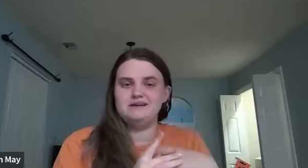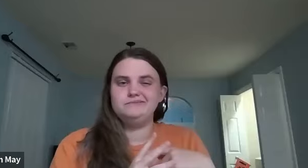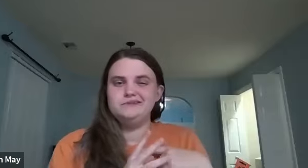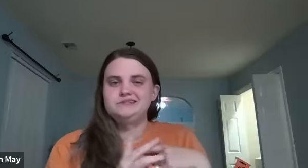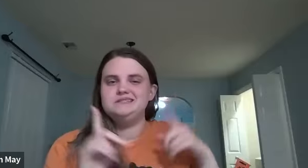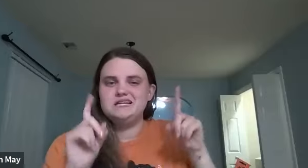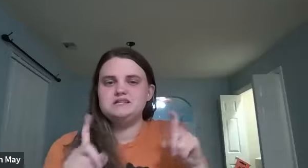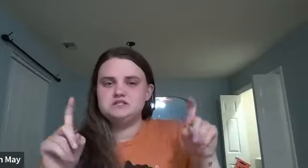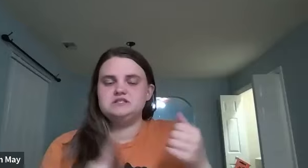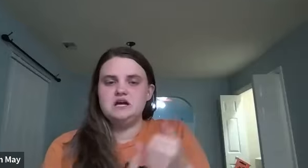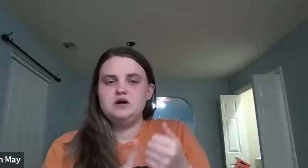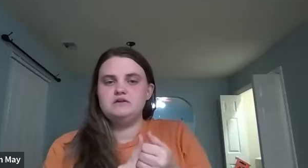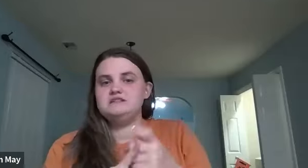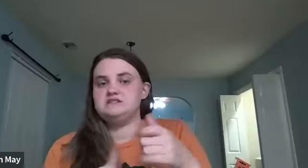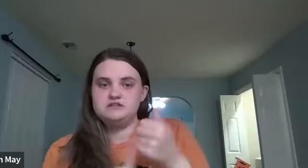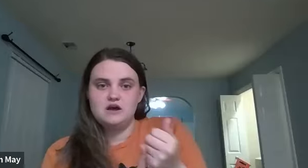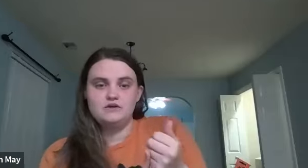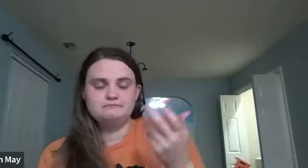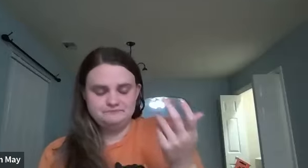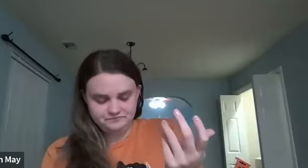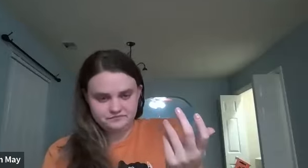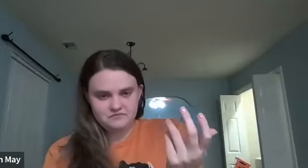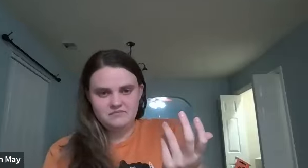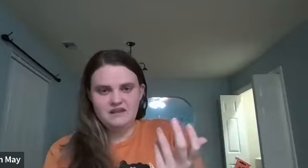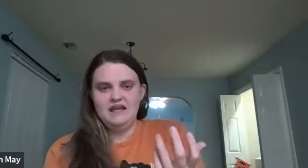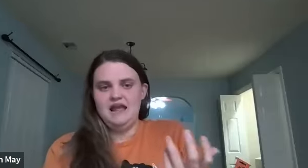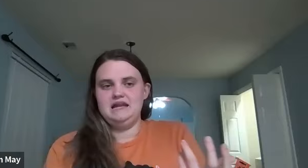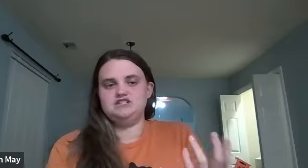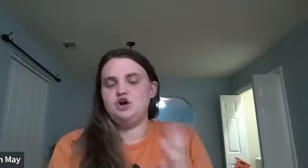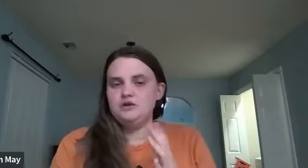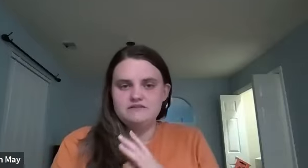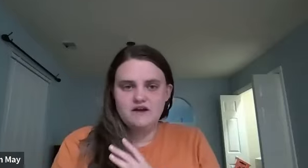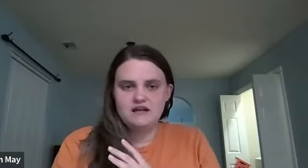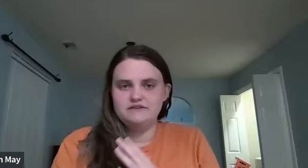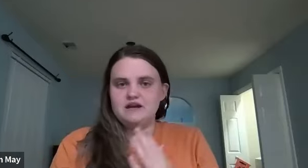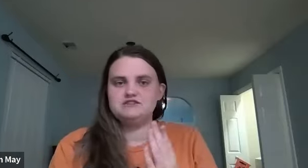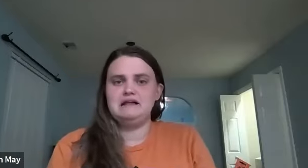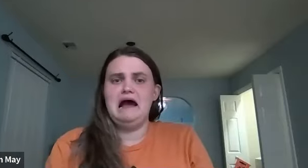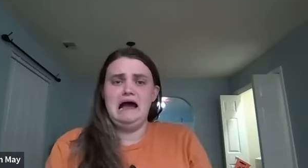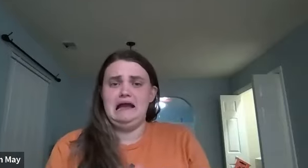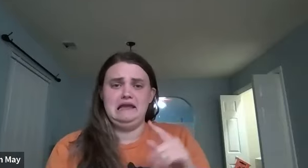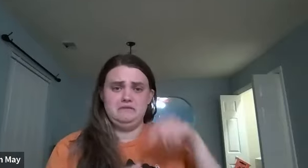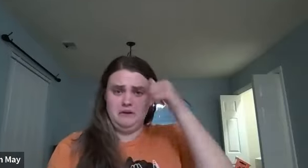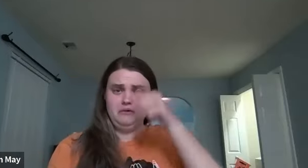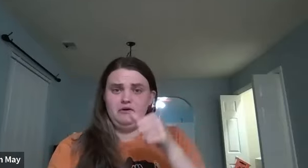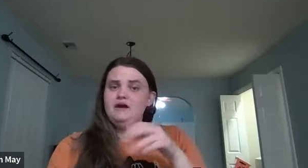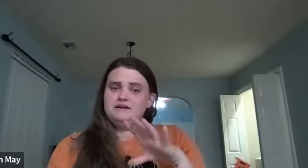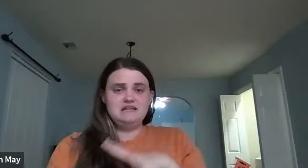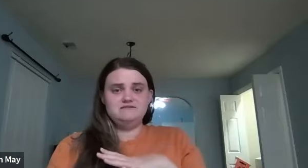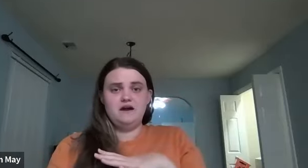of test ourselves. And it's totally fine if you guys are like, I can't remember. Because that's